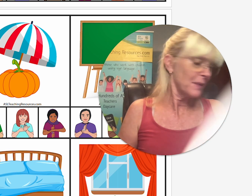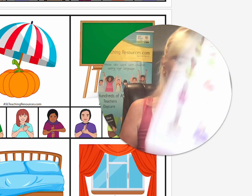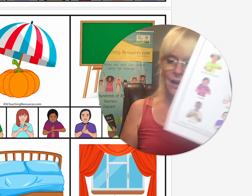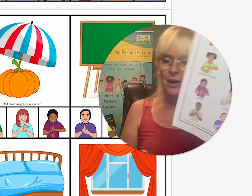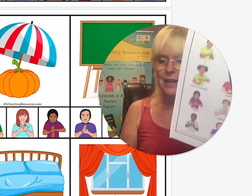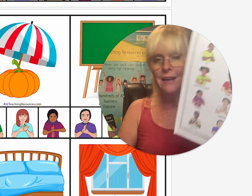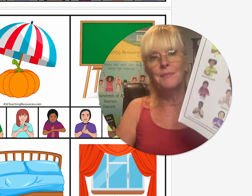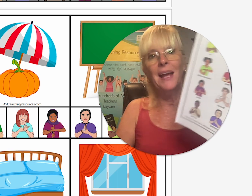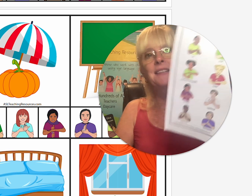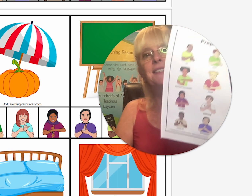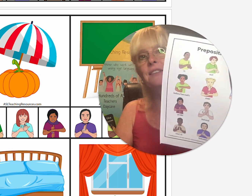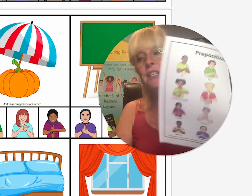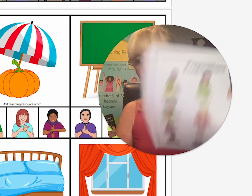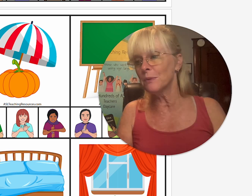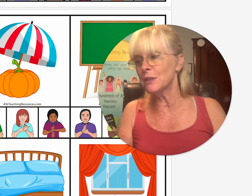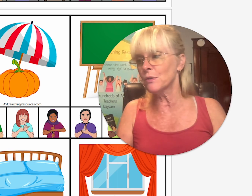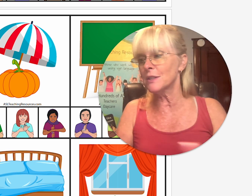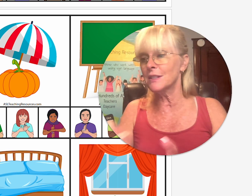up. All right,